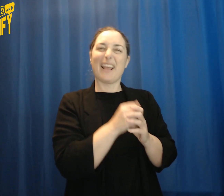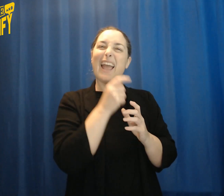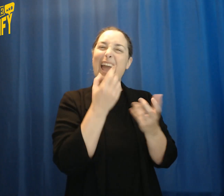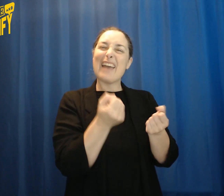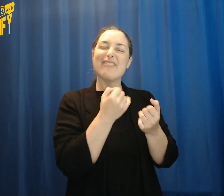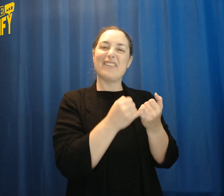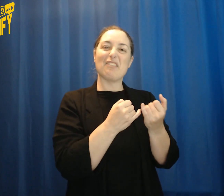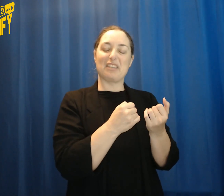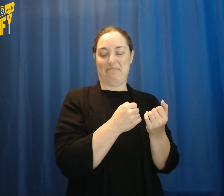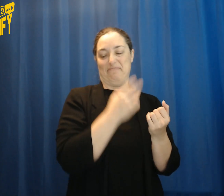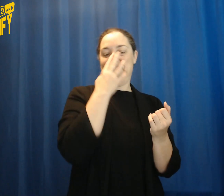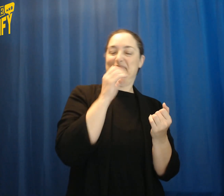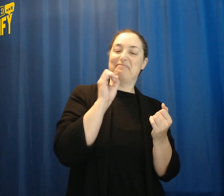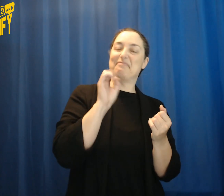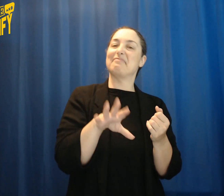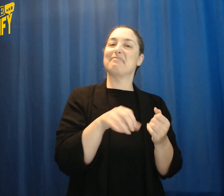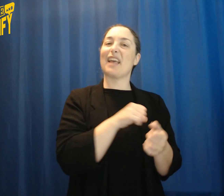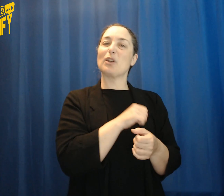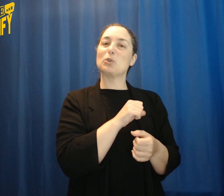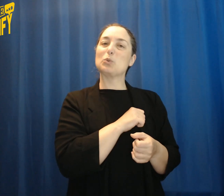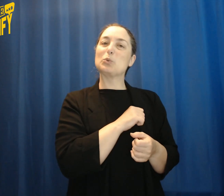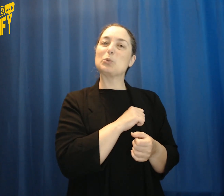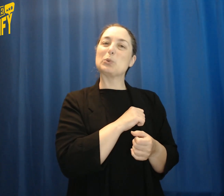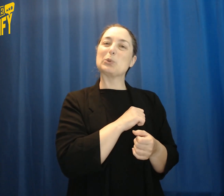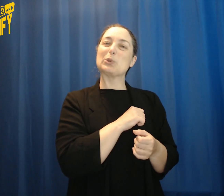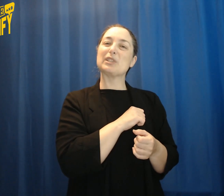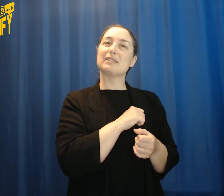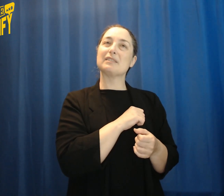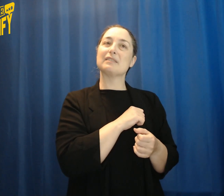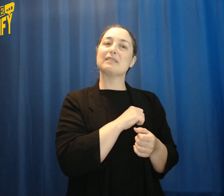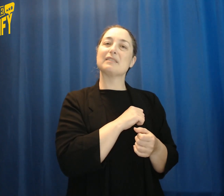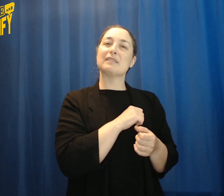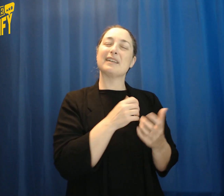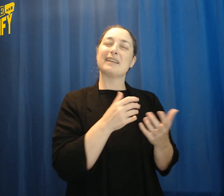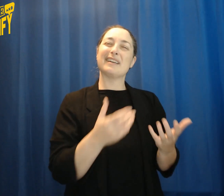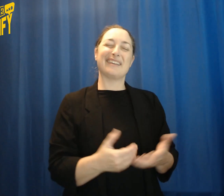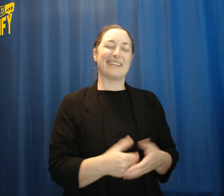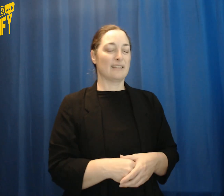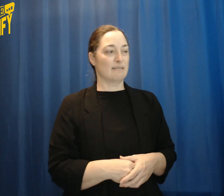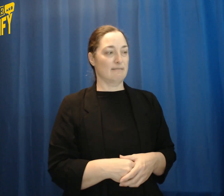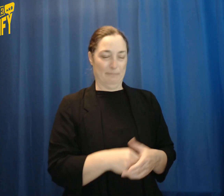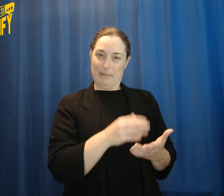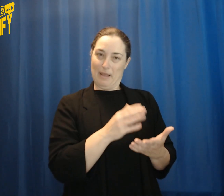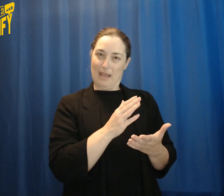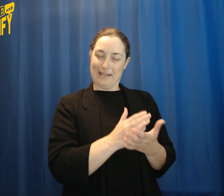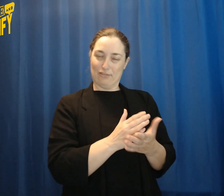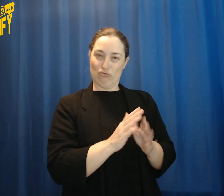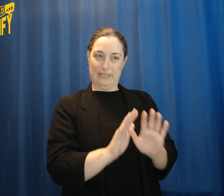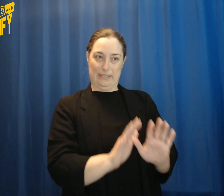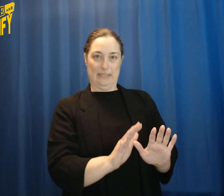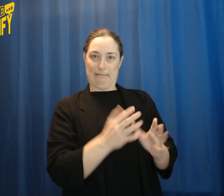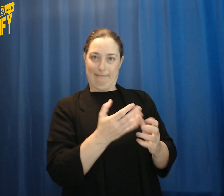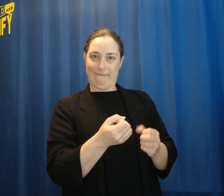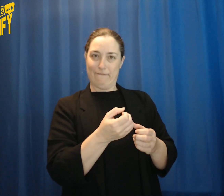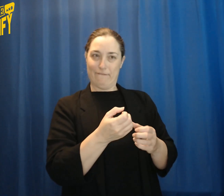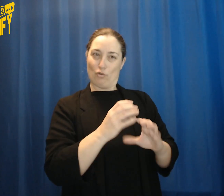Whereas instead of just dissing the art is like actually having some sort of conversation.